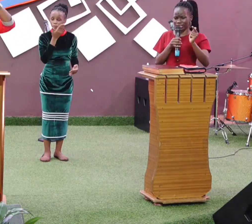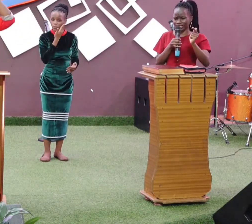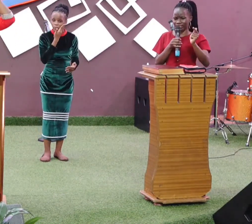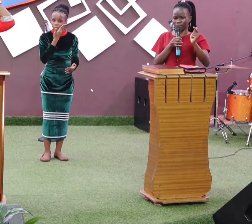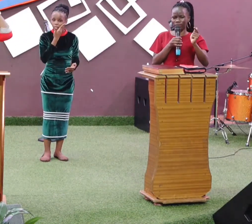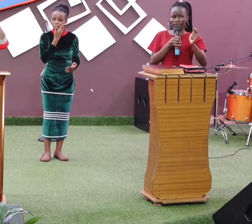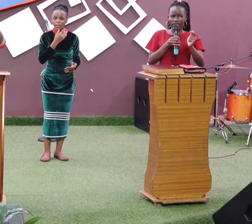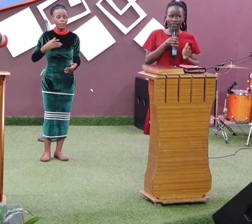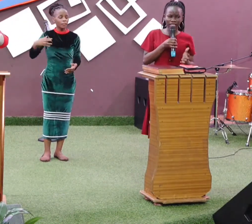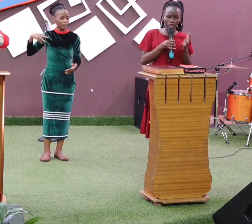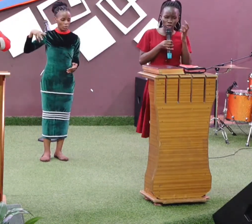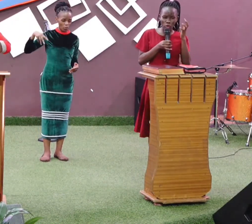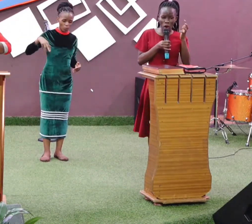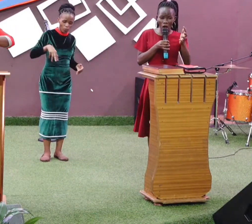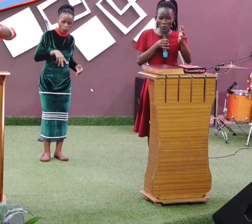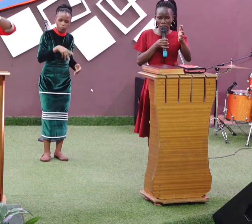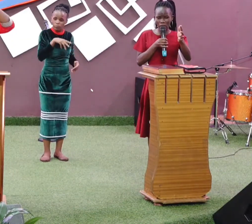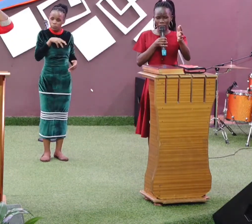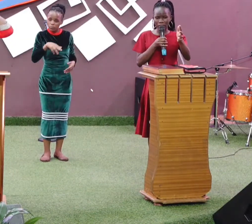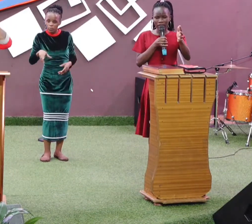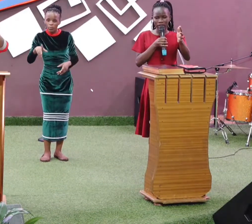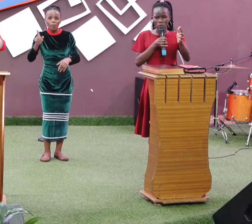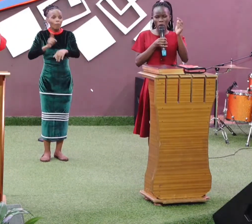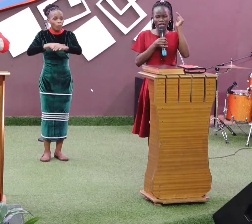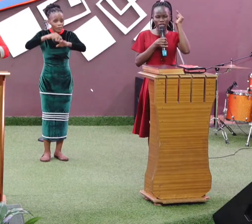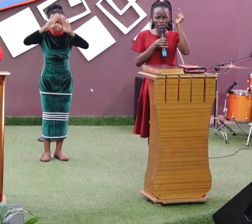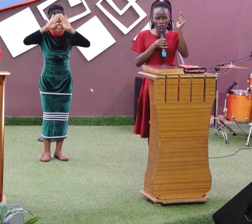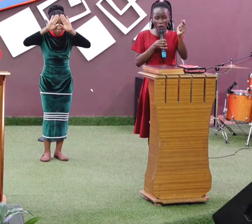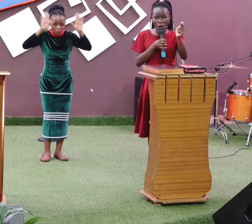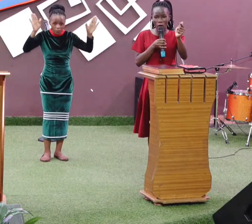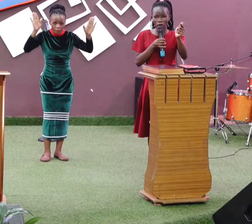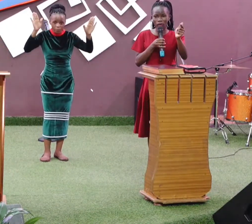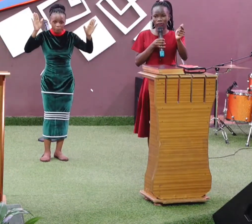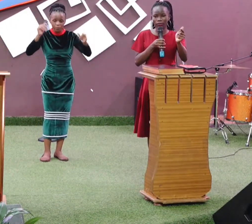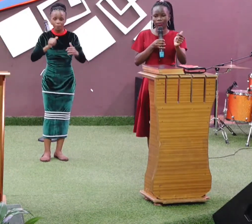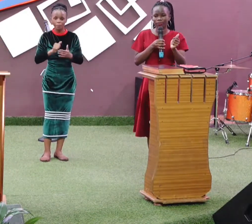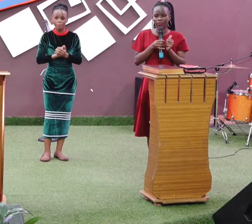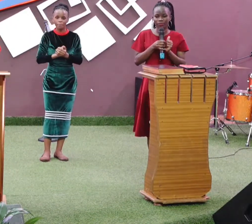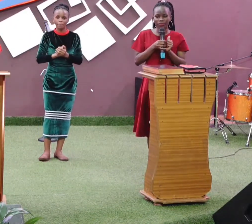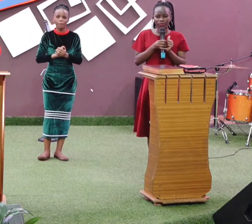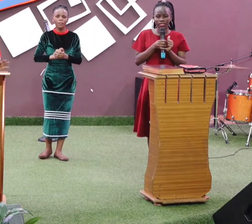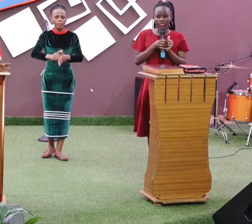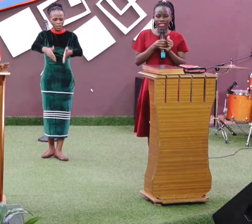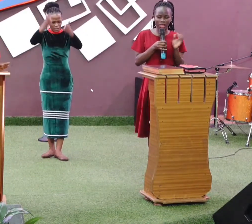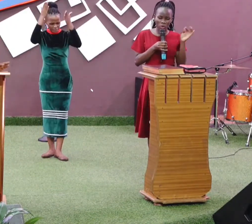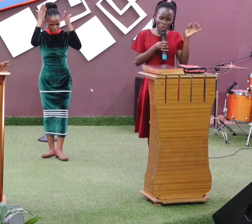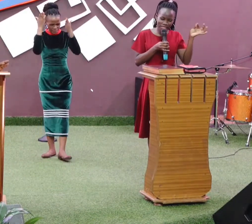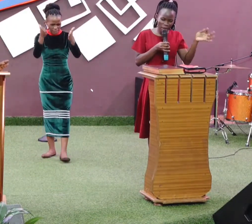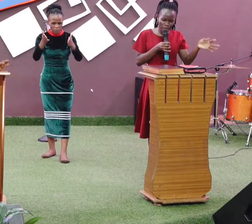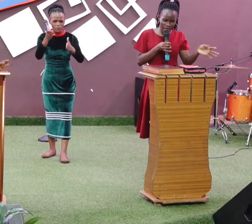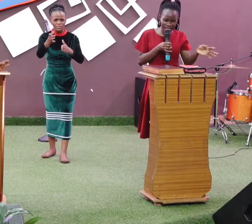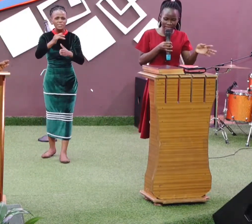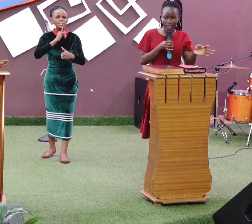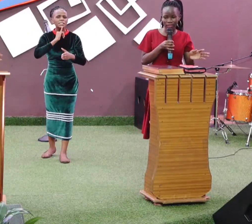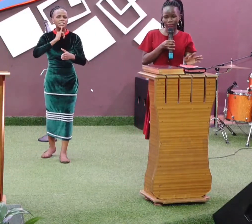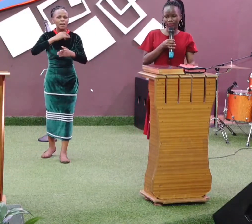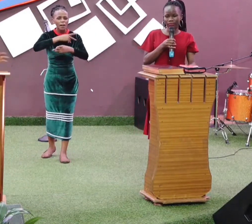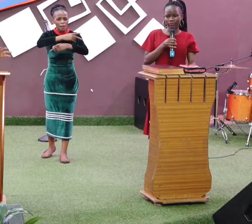the grace. Otambule. That you walk. When you know that there is